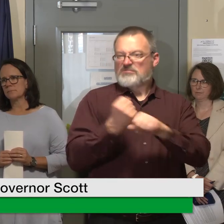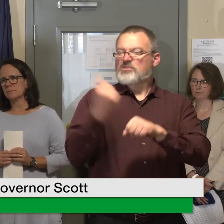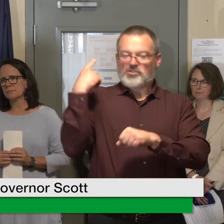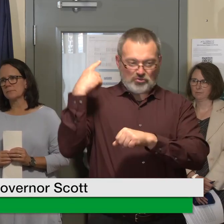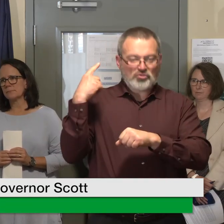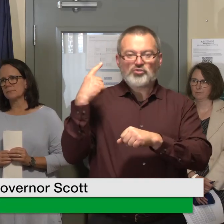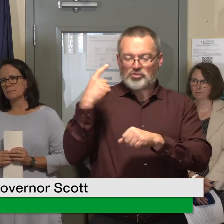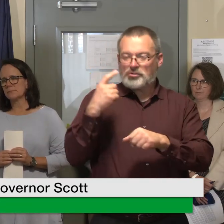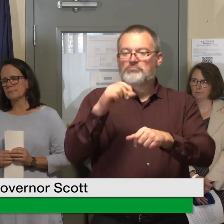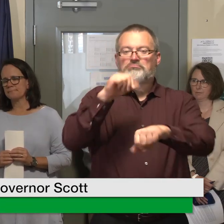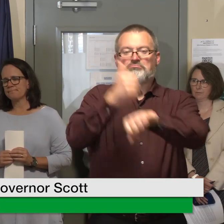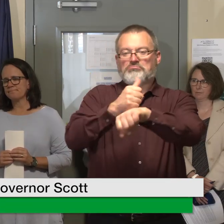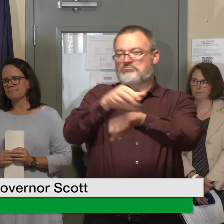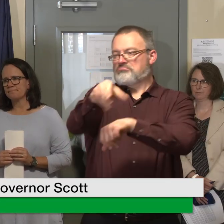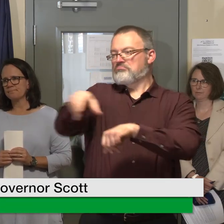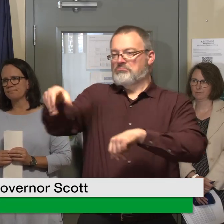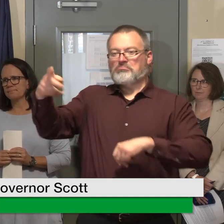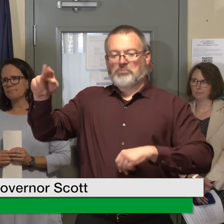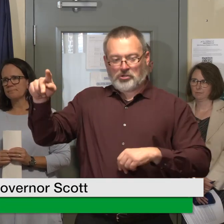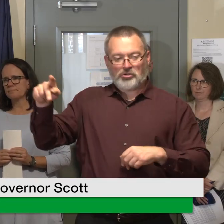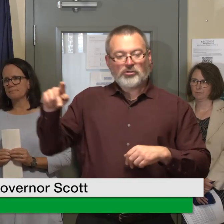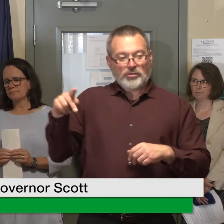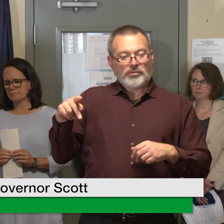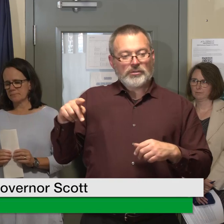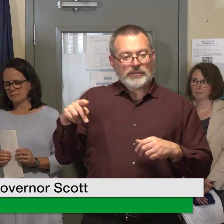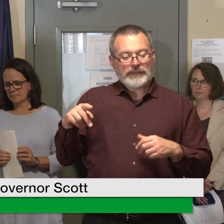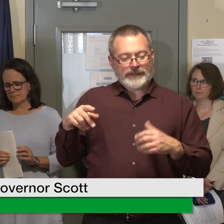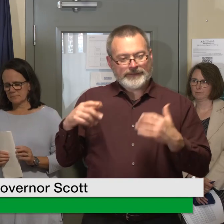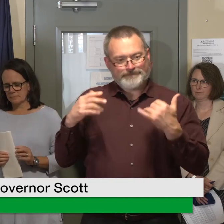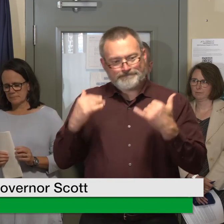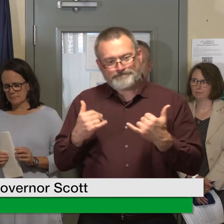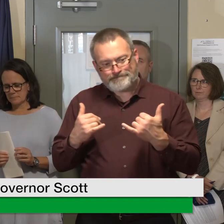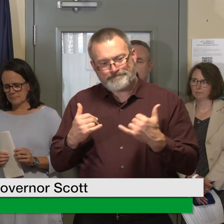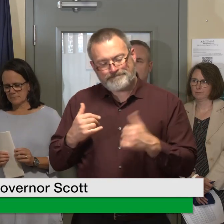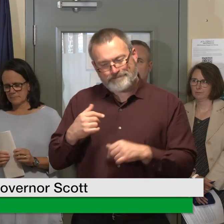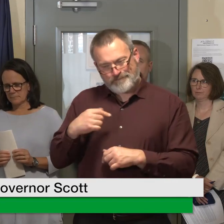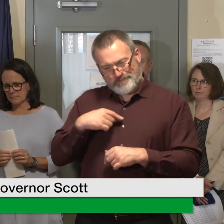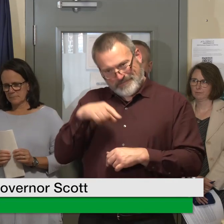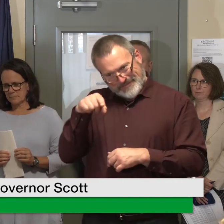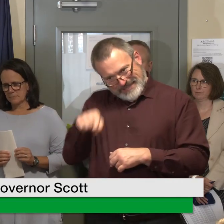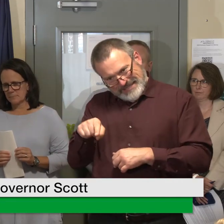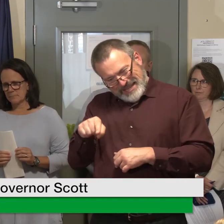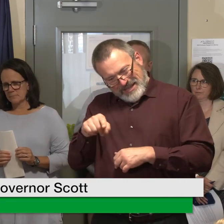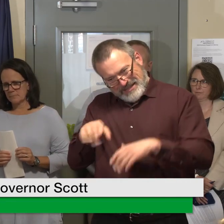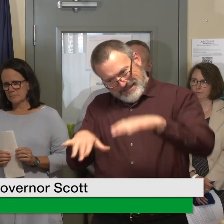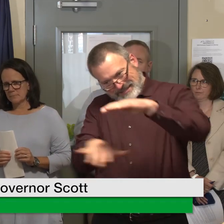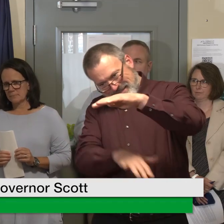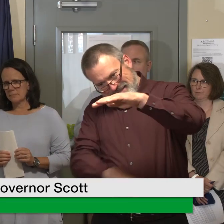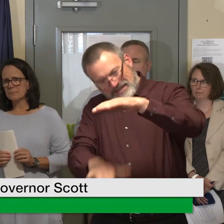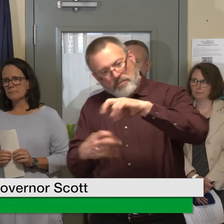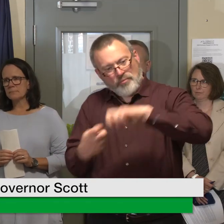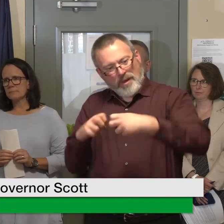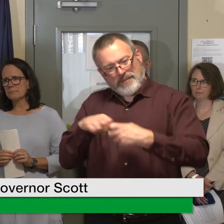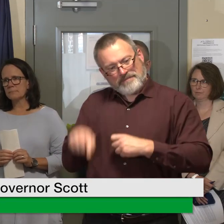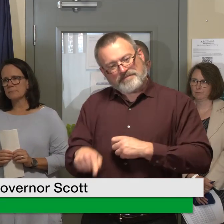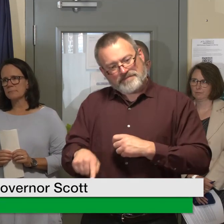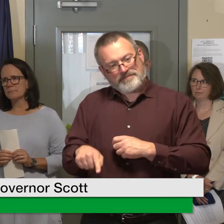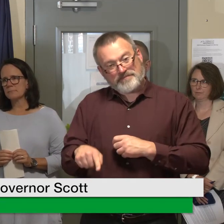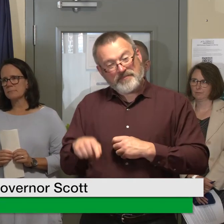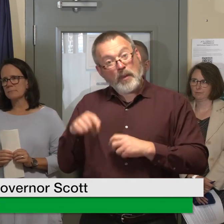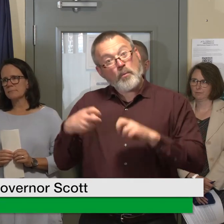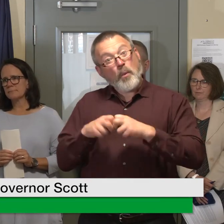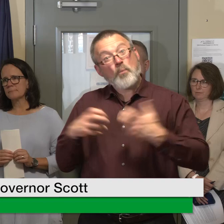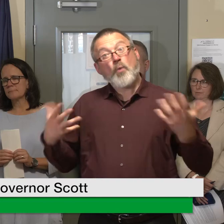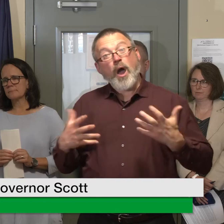we need to continue to focus on the real problem here, and we need more housing inventory